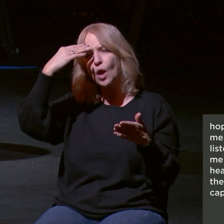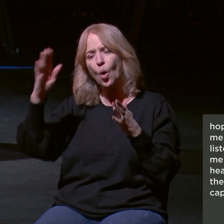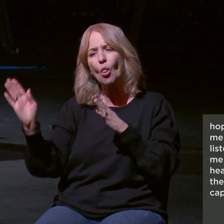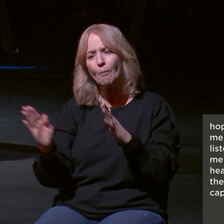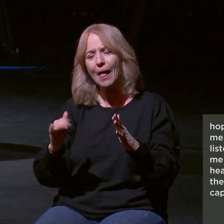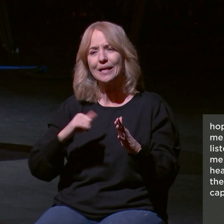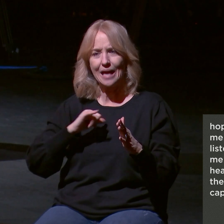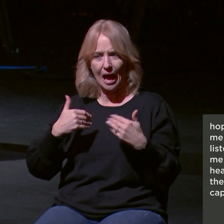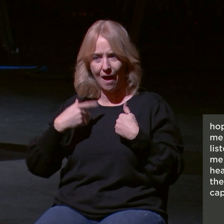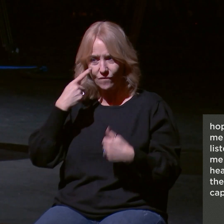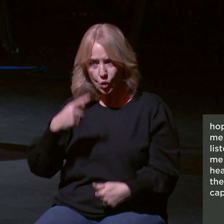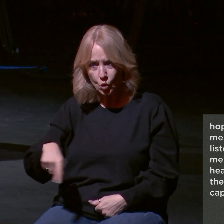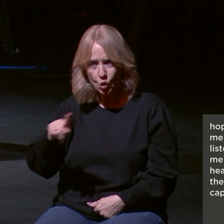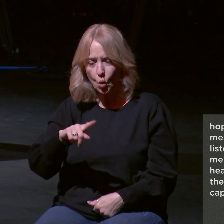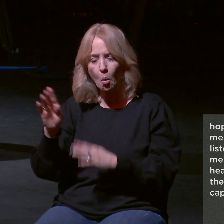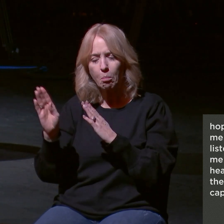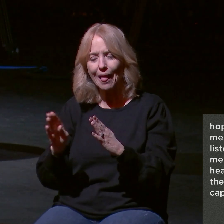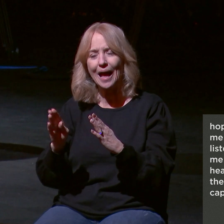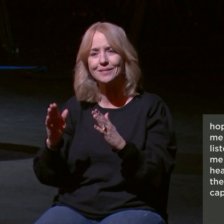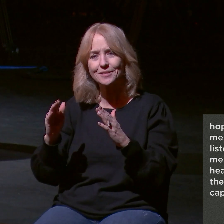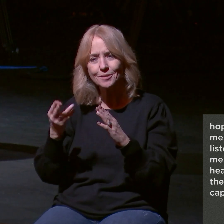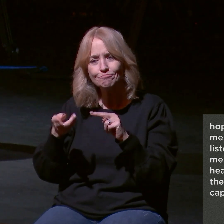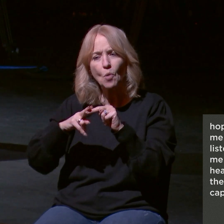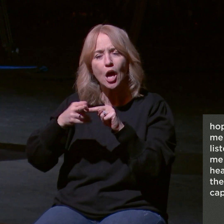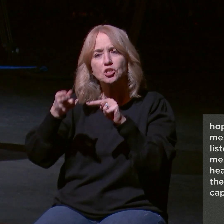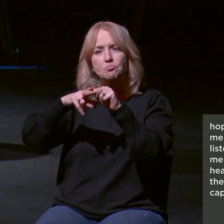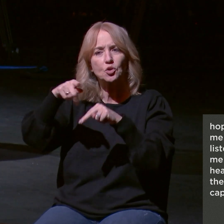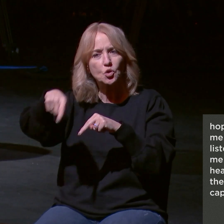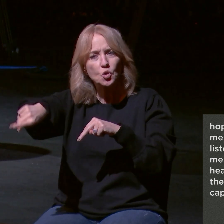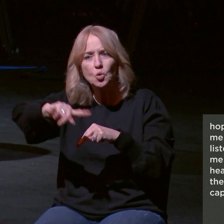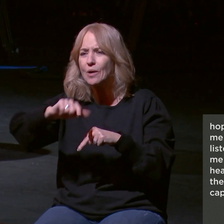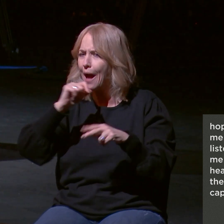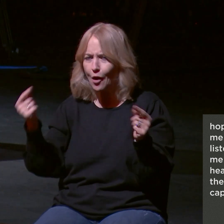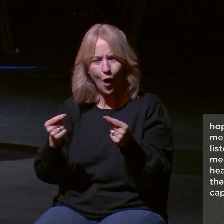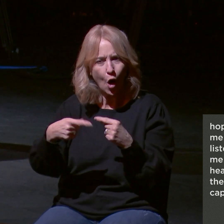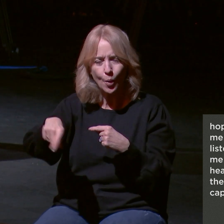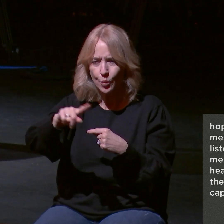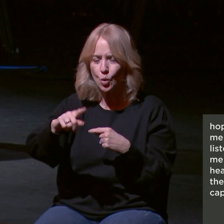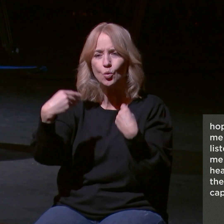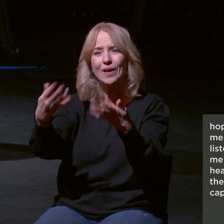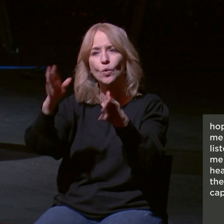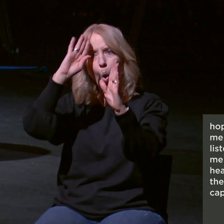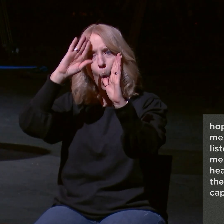give you a hope and a future. Then you will call on me and come and pray to me, and I will listen to you.